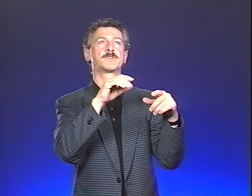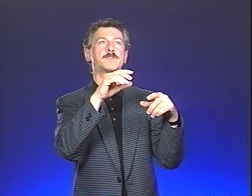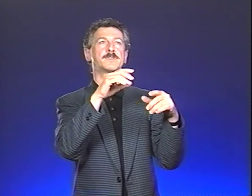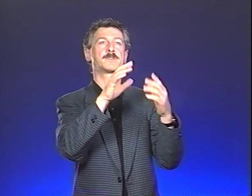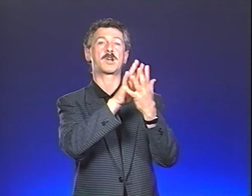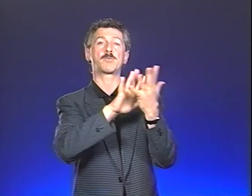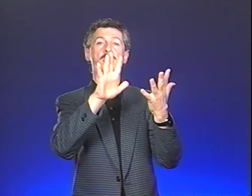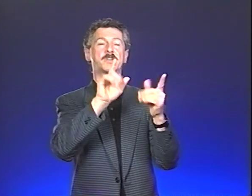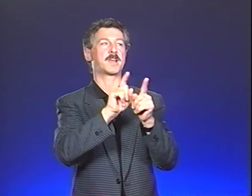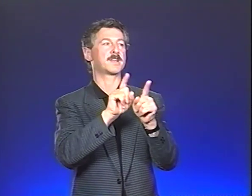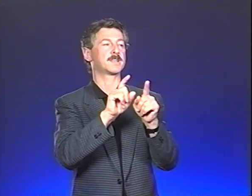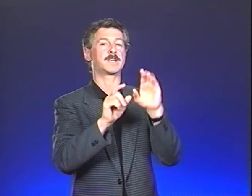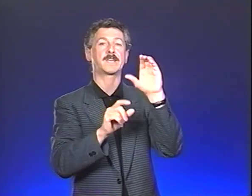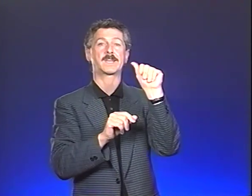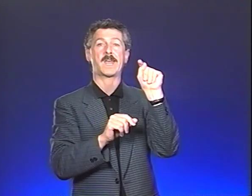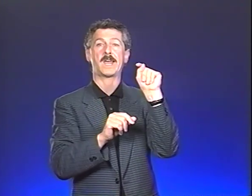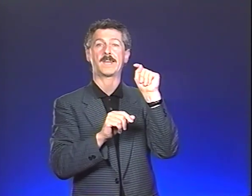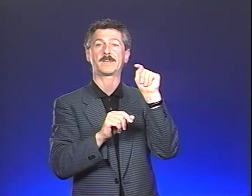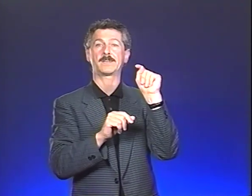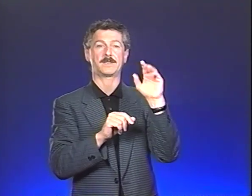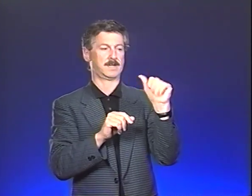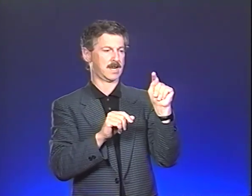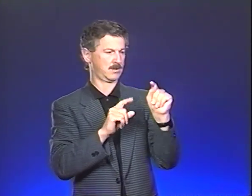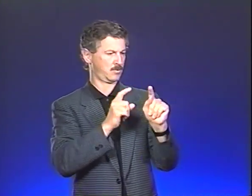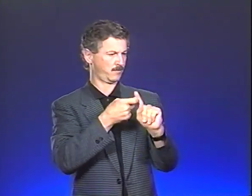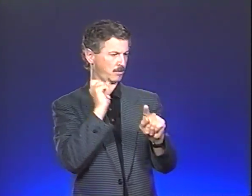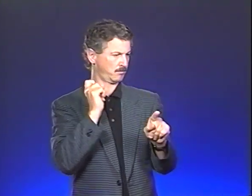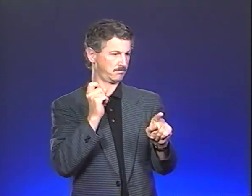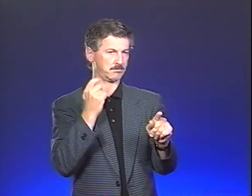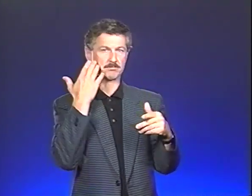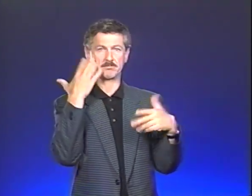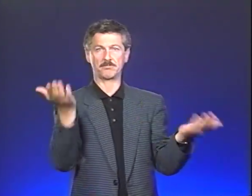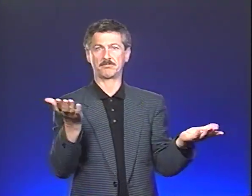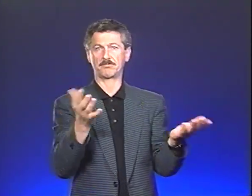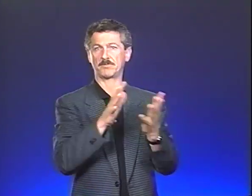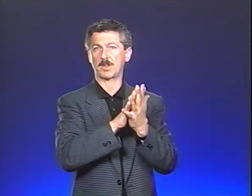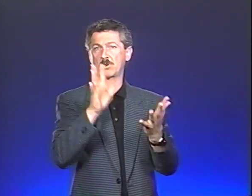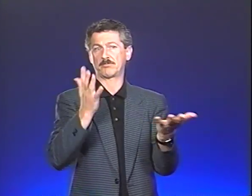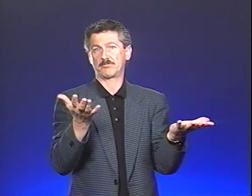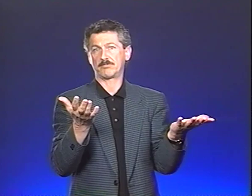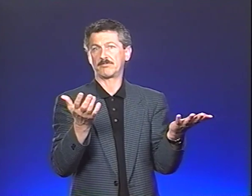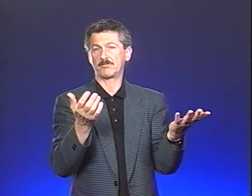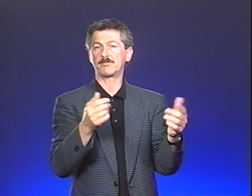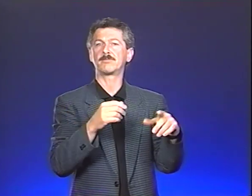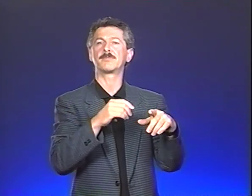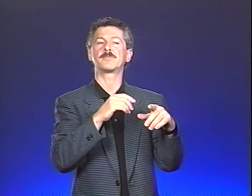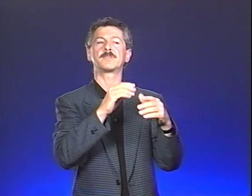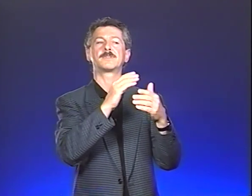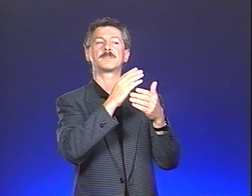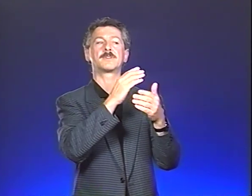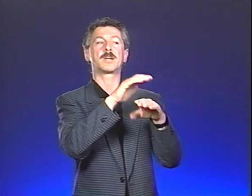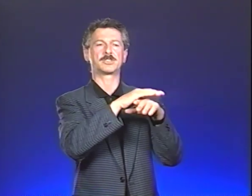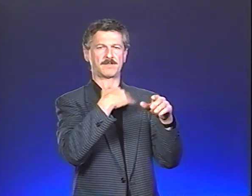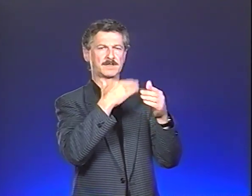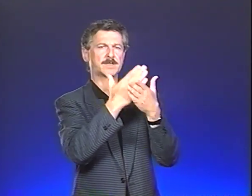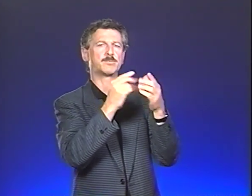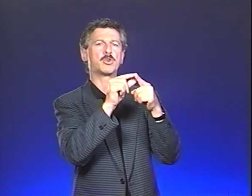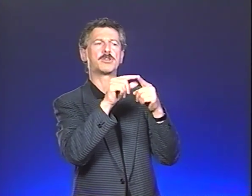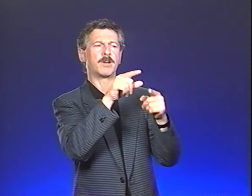In English, for example, the word cat is an arbitrary symbol. It bears little resemblance to the